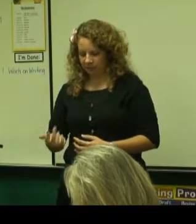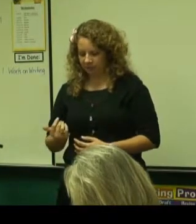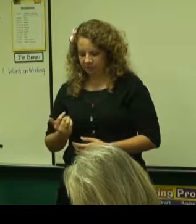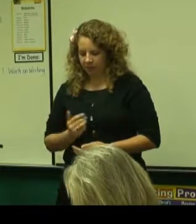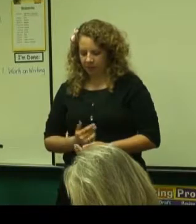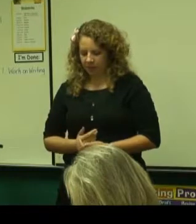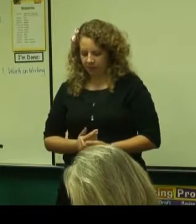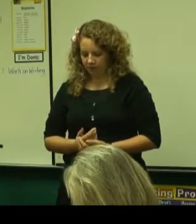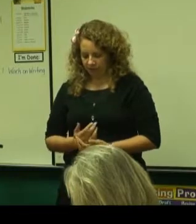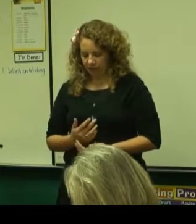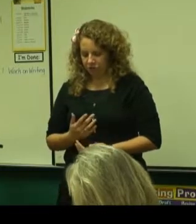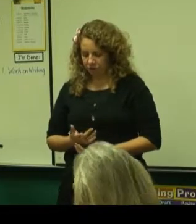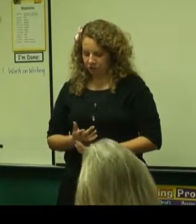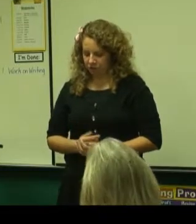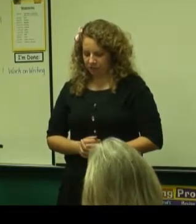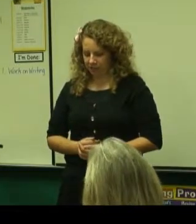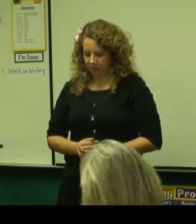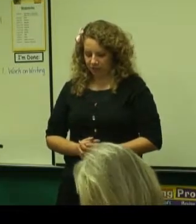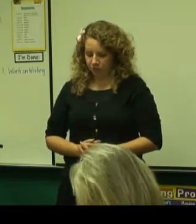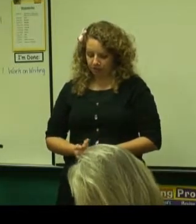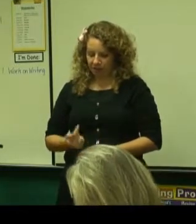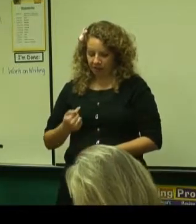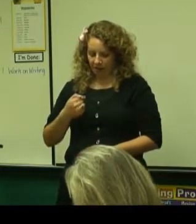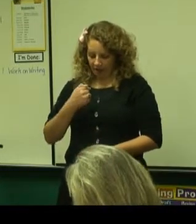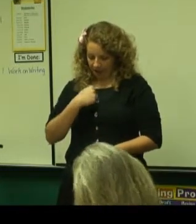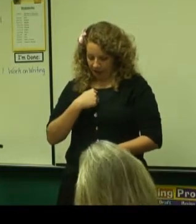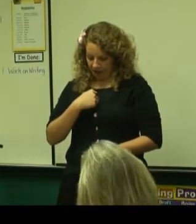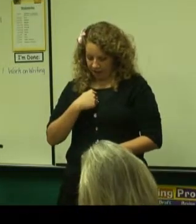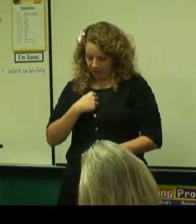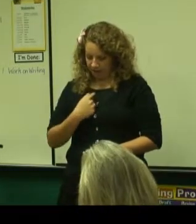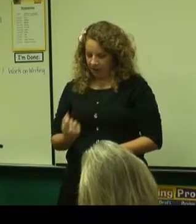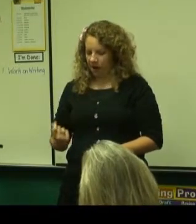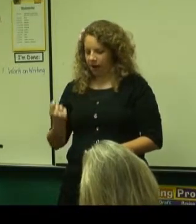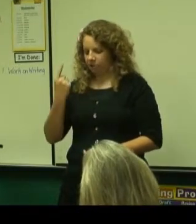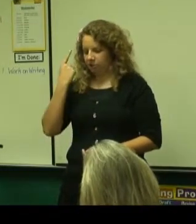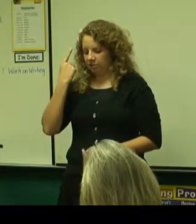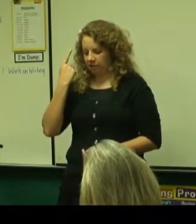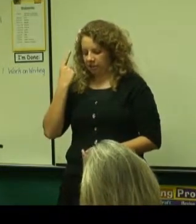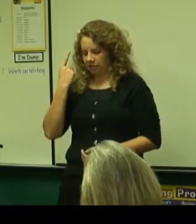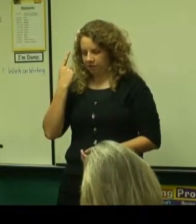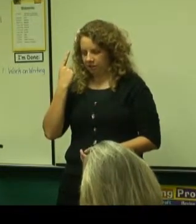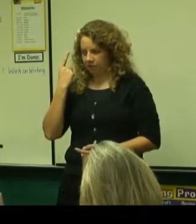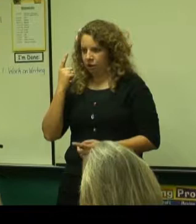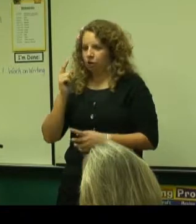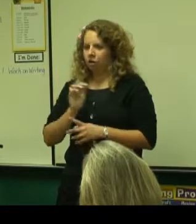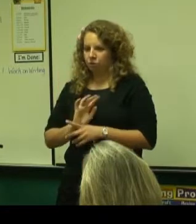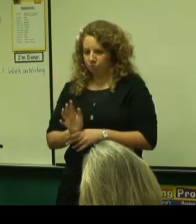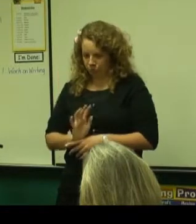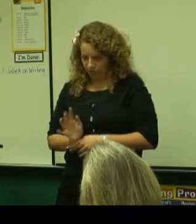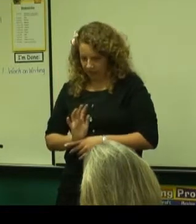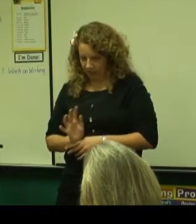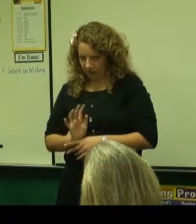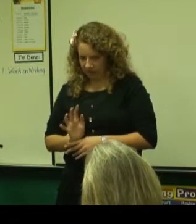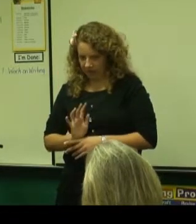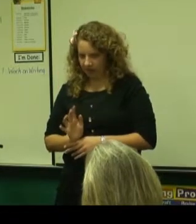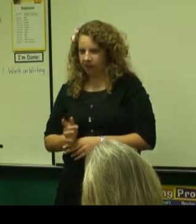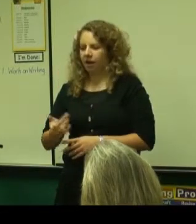positive, that I do understand the movie, you'd say, I understand the movie,